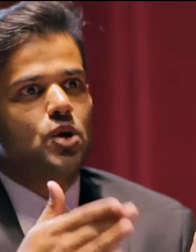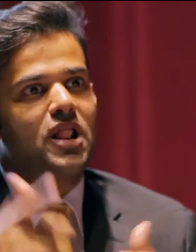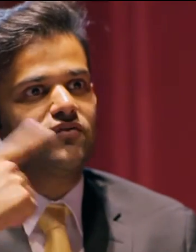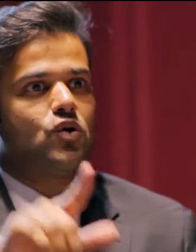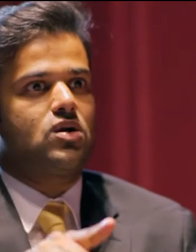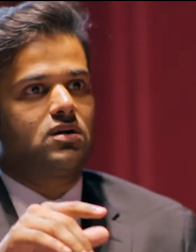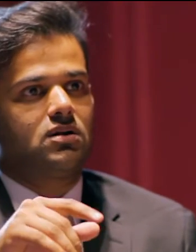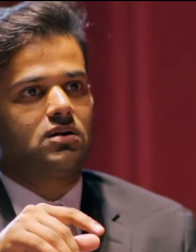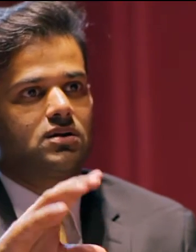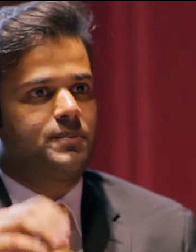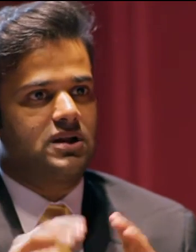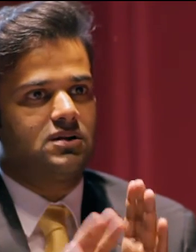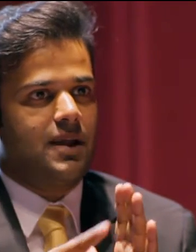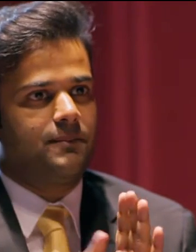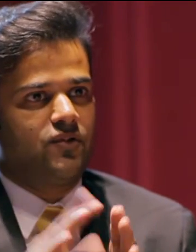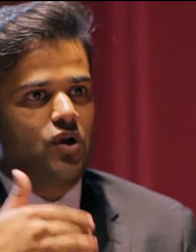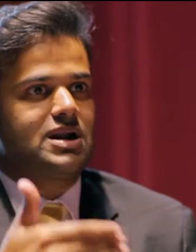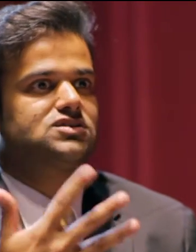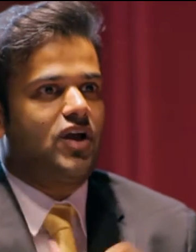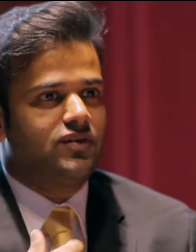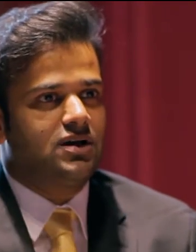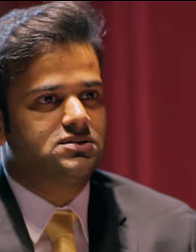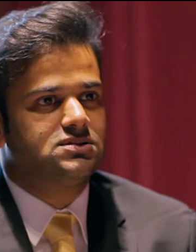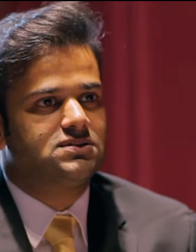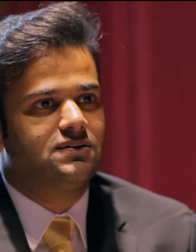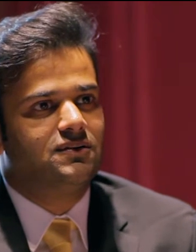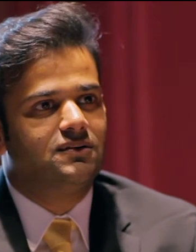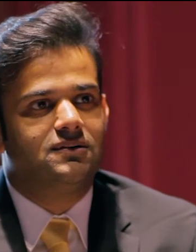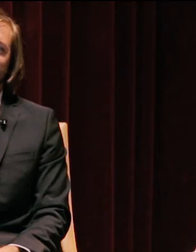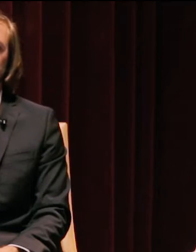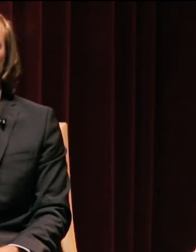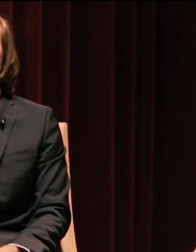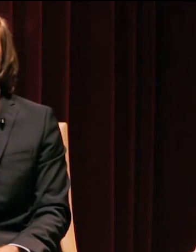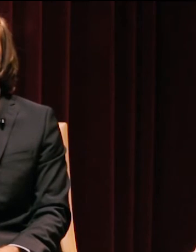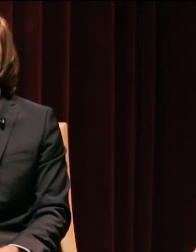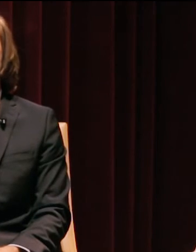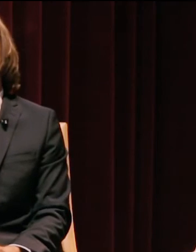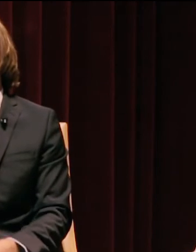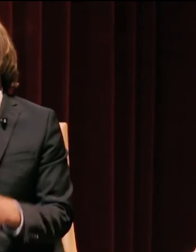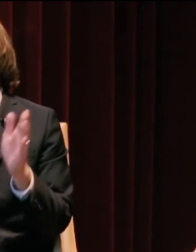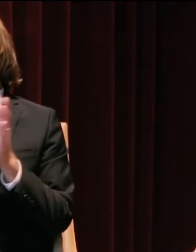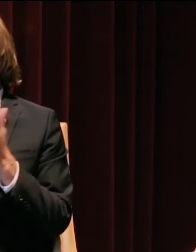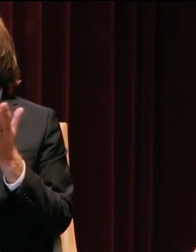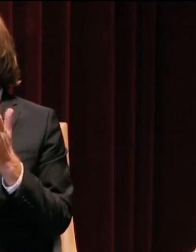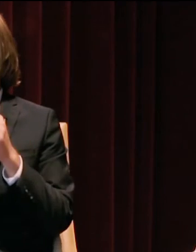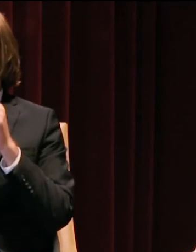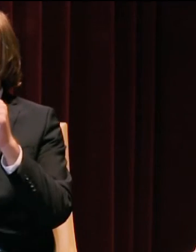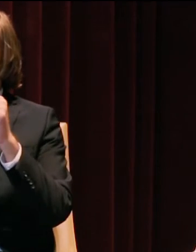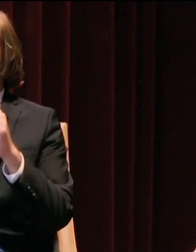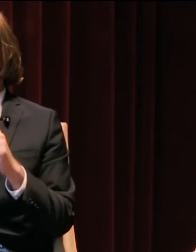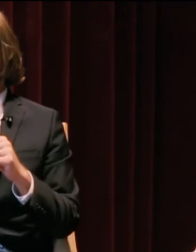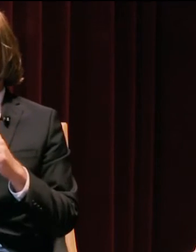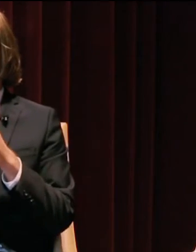Nice. So what are your plans for your company for the next 5 years? What my plan is to continue with